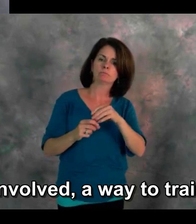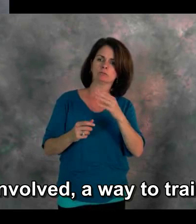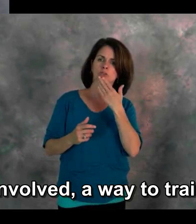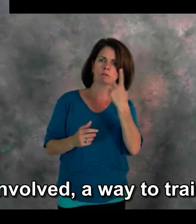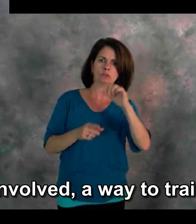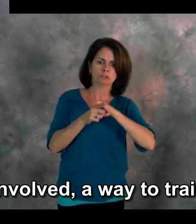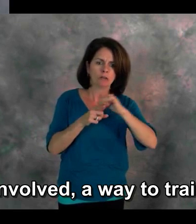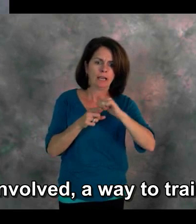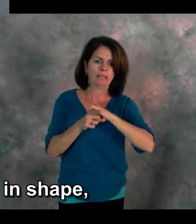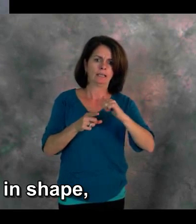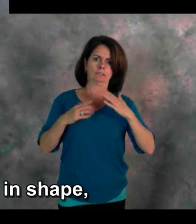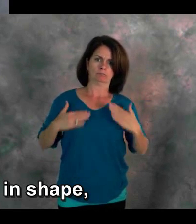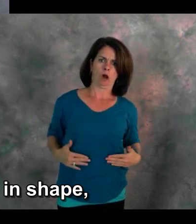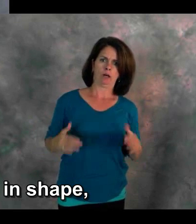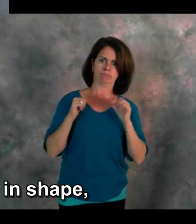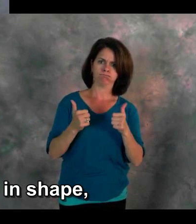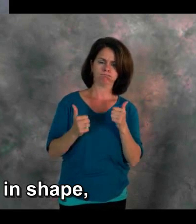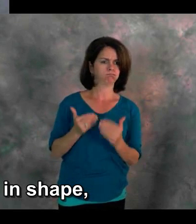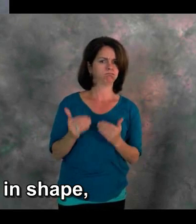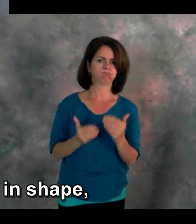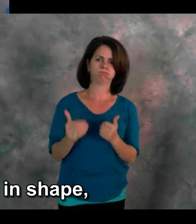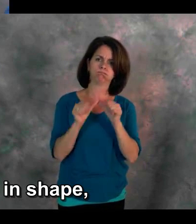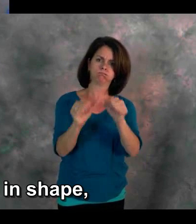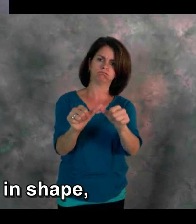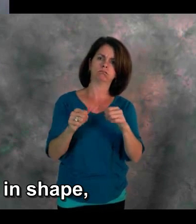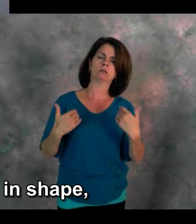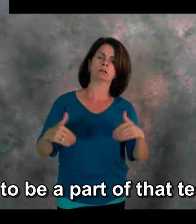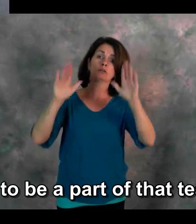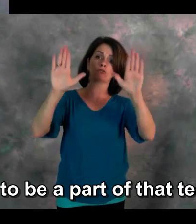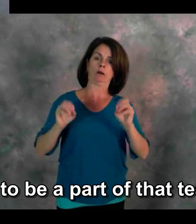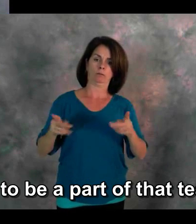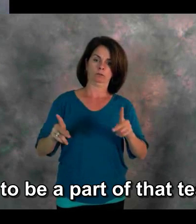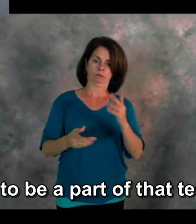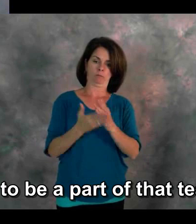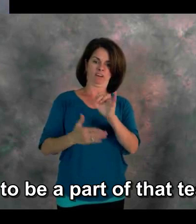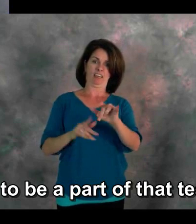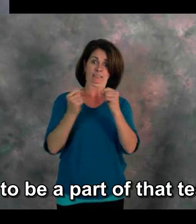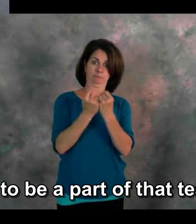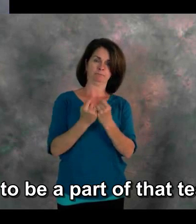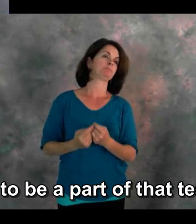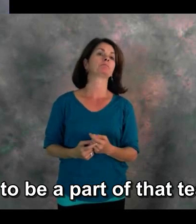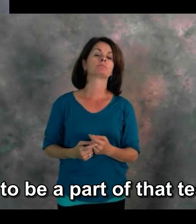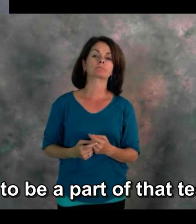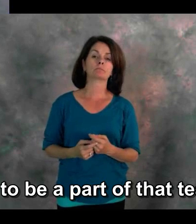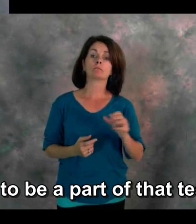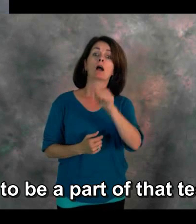a way to be involved, a way to train, a way to stay in shape, and just a great opportunity to be a part of that